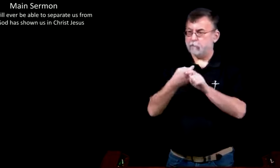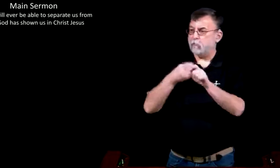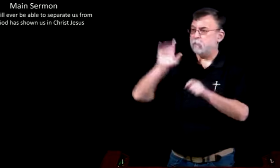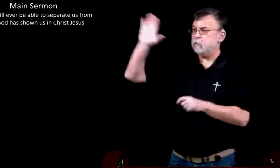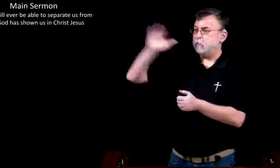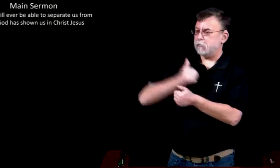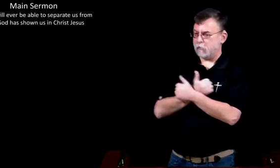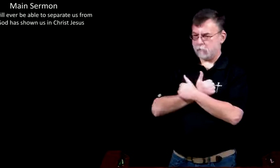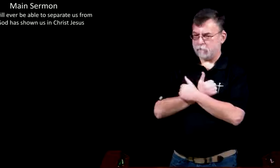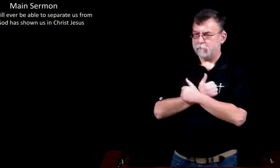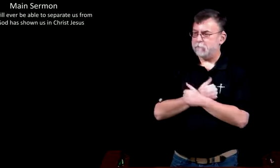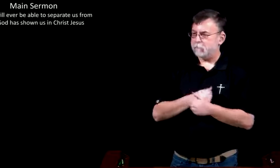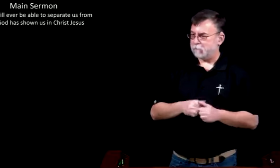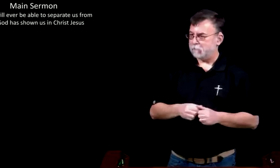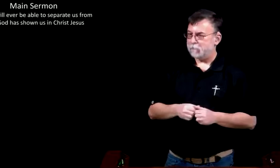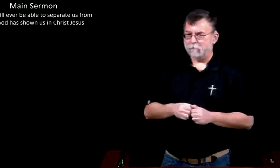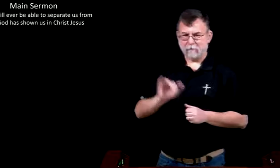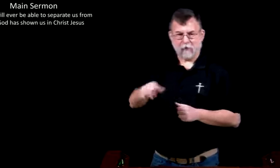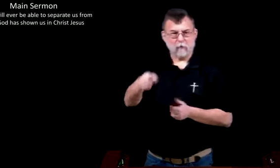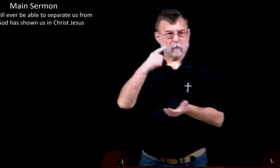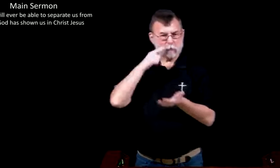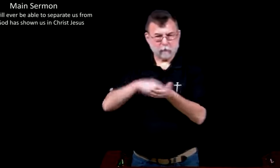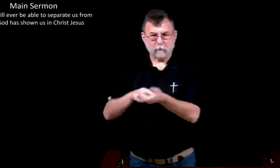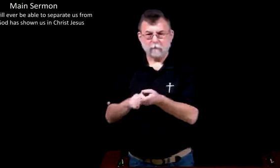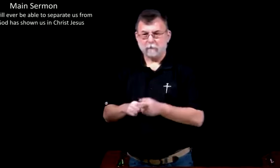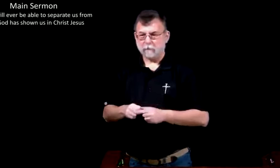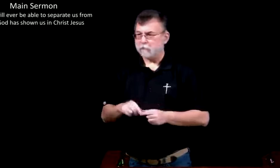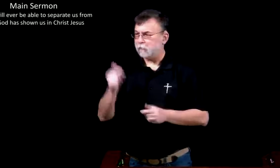Shannon saying, nothing can separate us from the love of God.